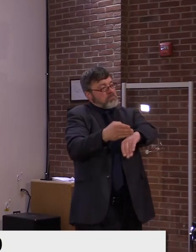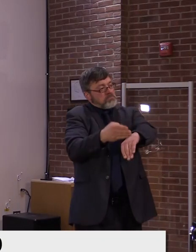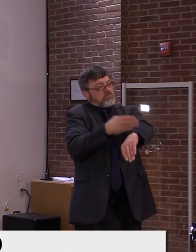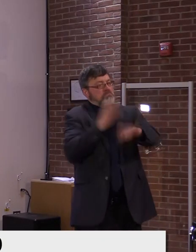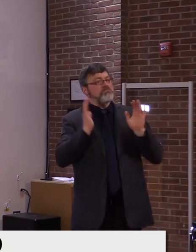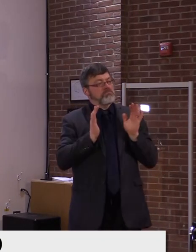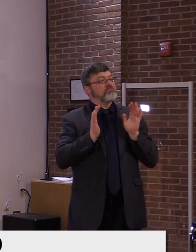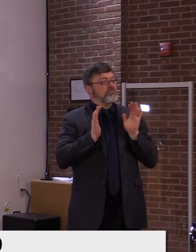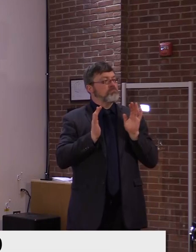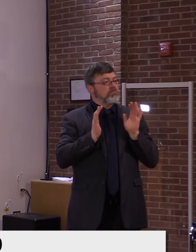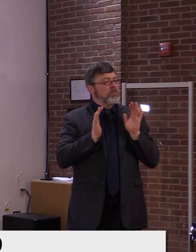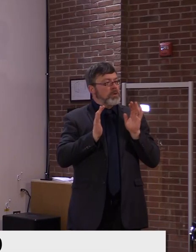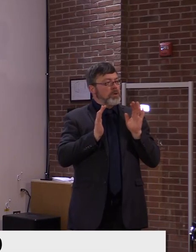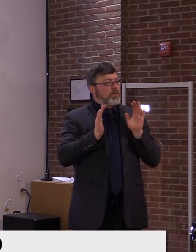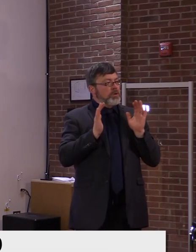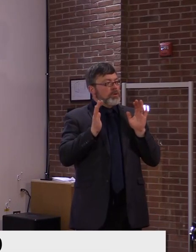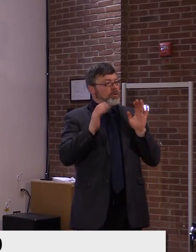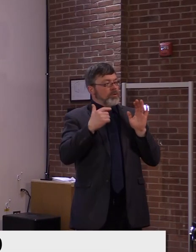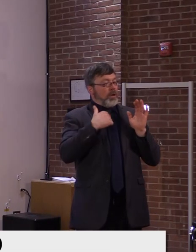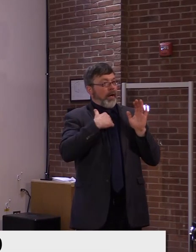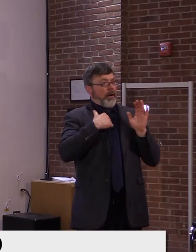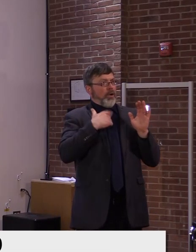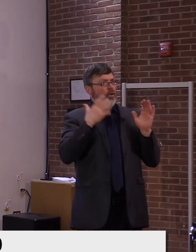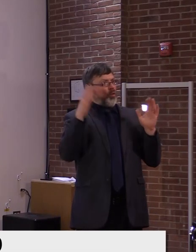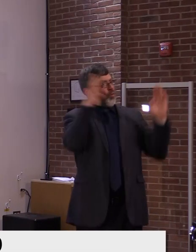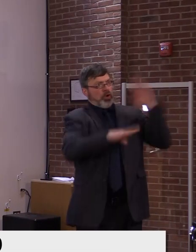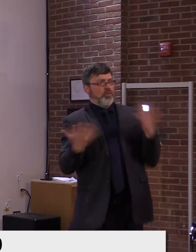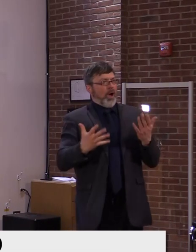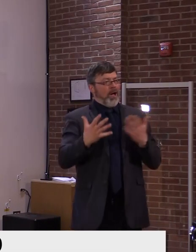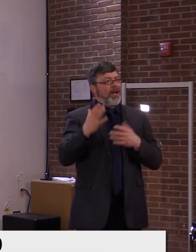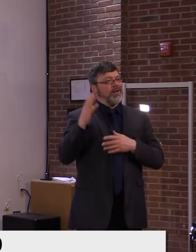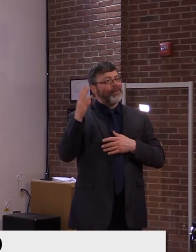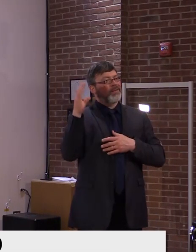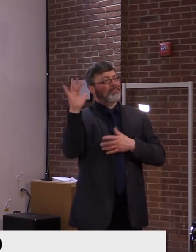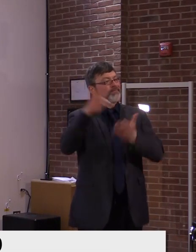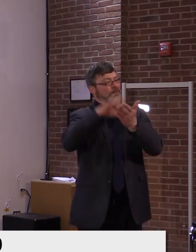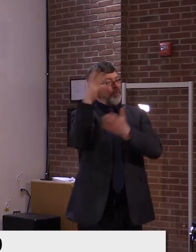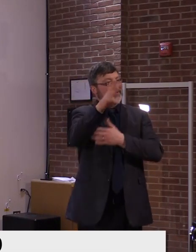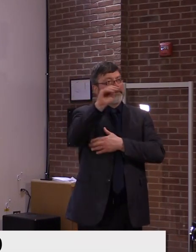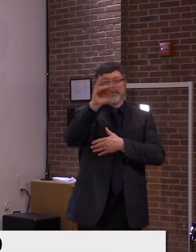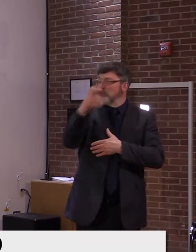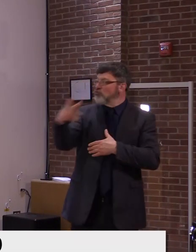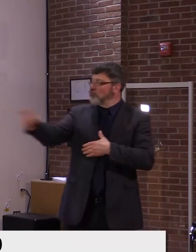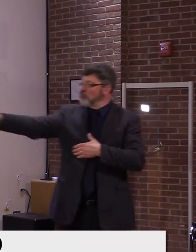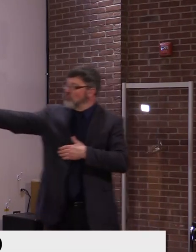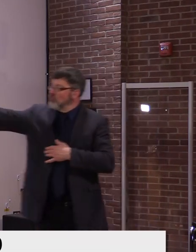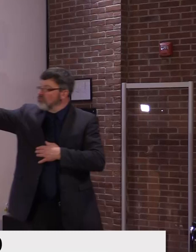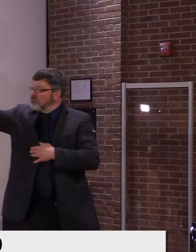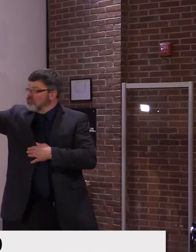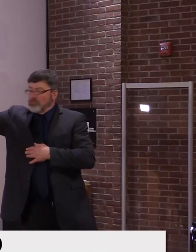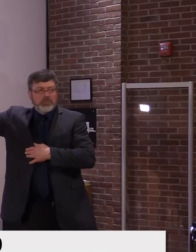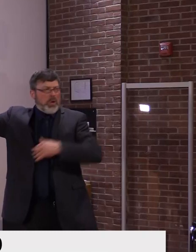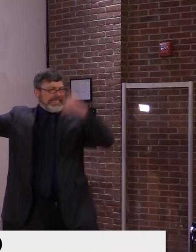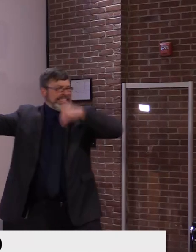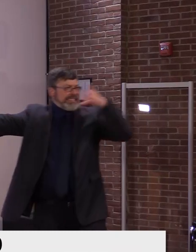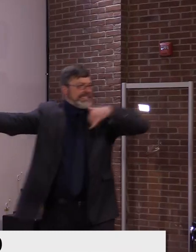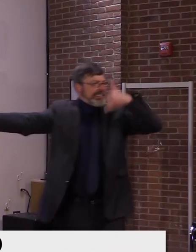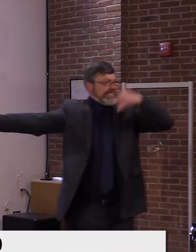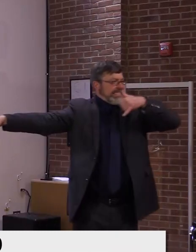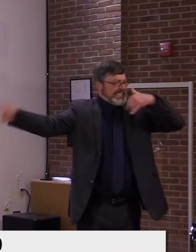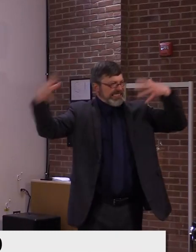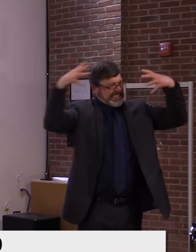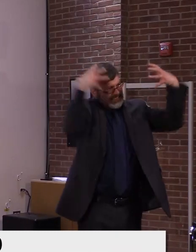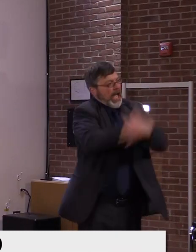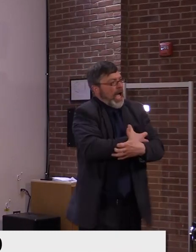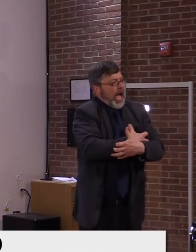particularly Michigan, but also Minnesota, Florida, and you can see still the New York metro area has a pretty significant